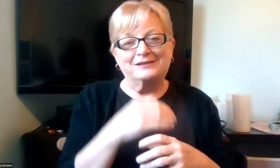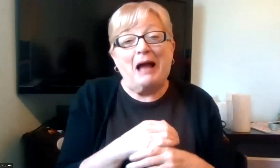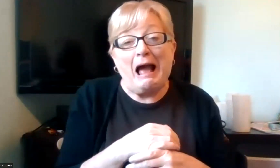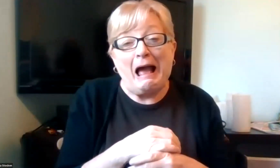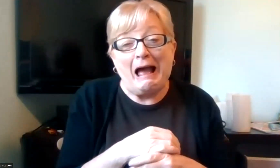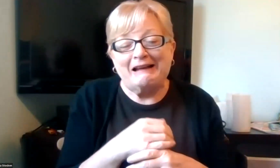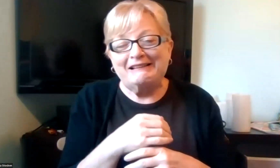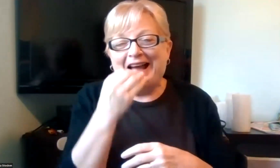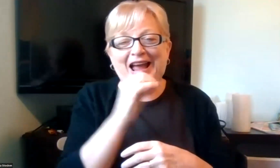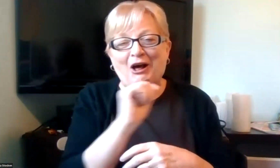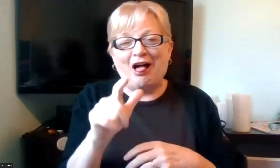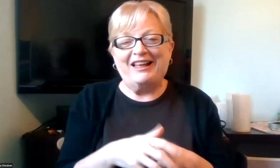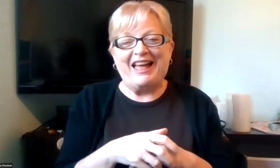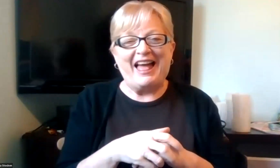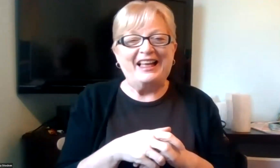way.